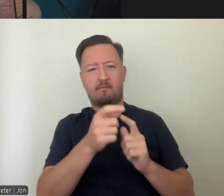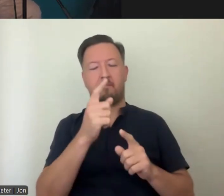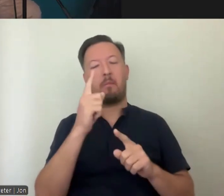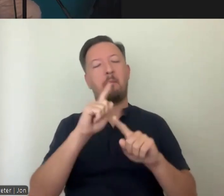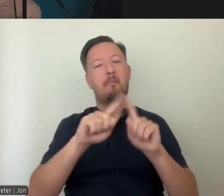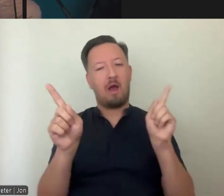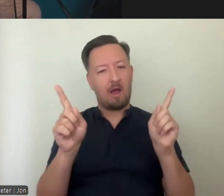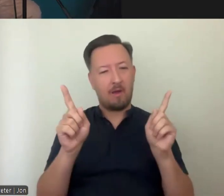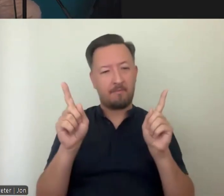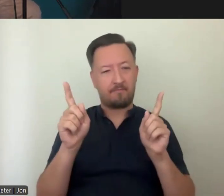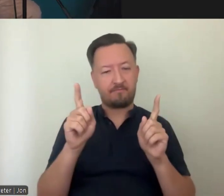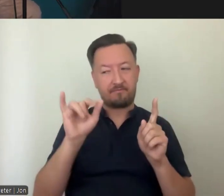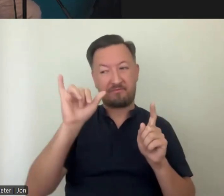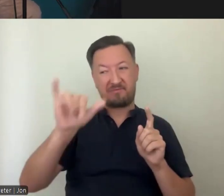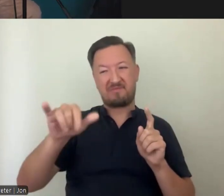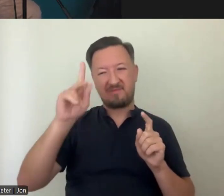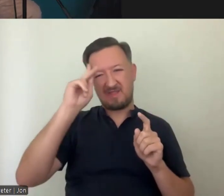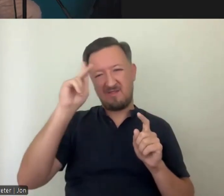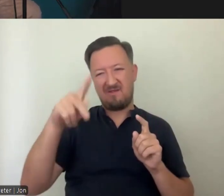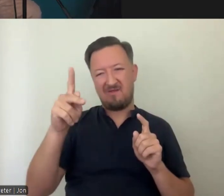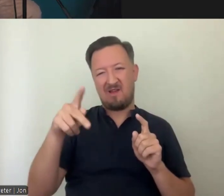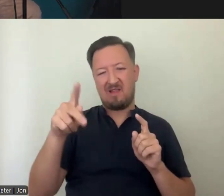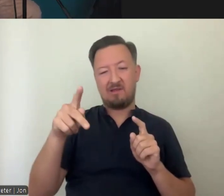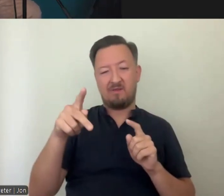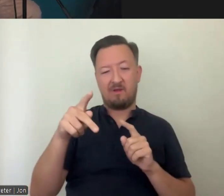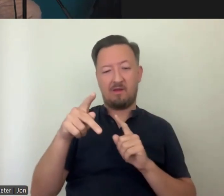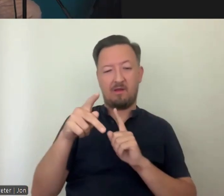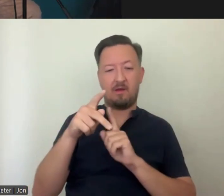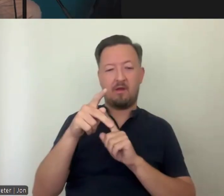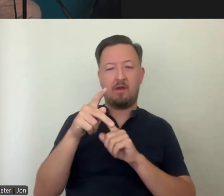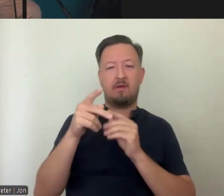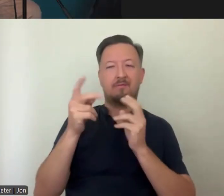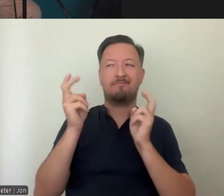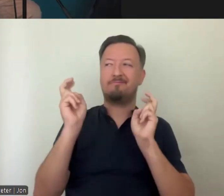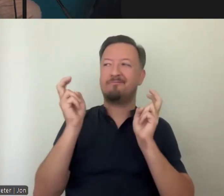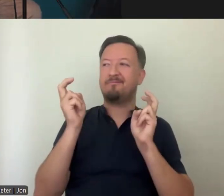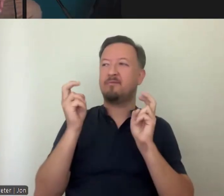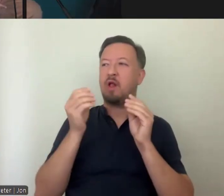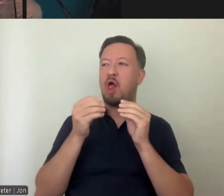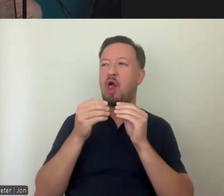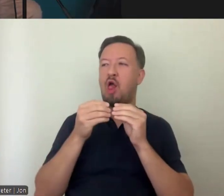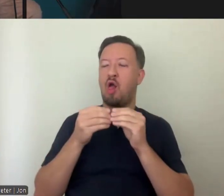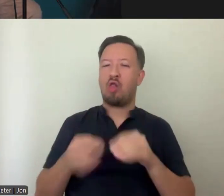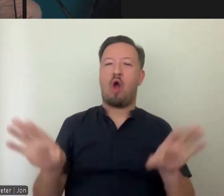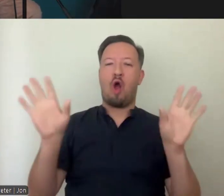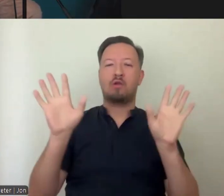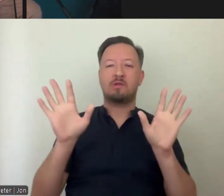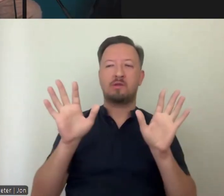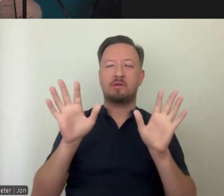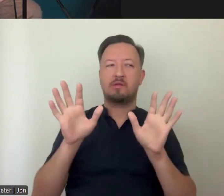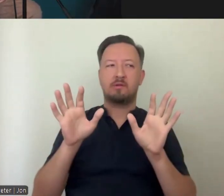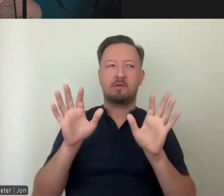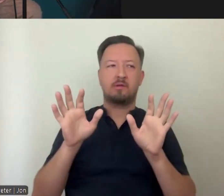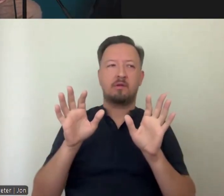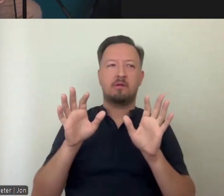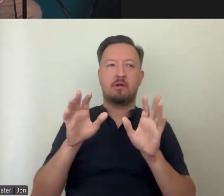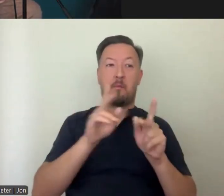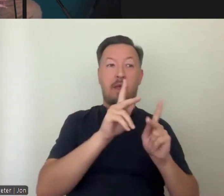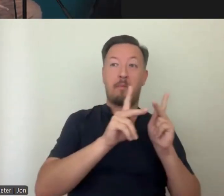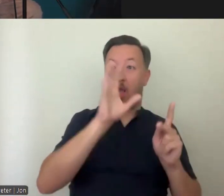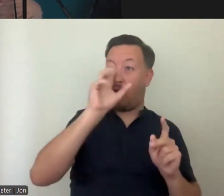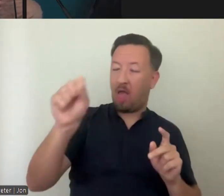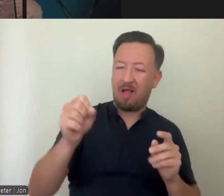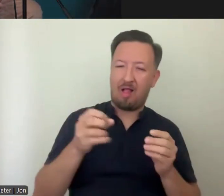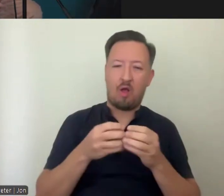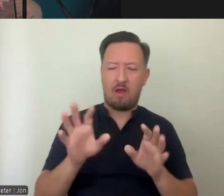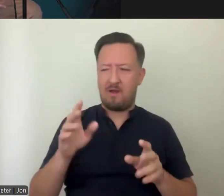was that philosophy lost that kind of general broad appeal, philosophy as a way to figure out what